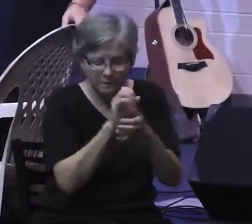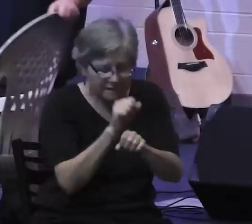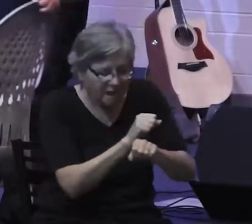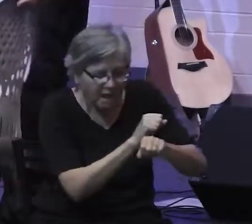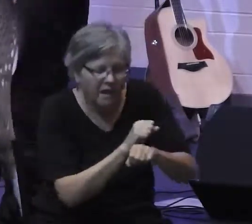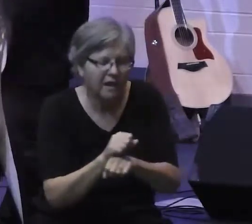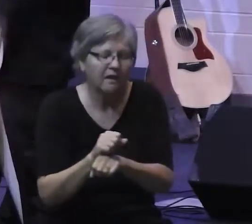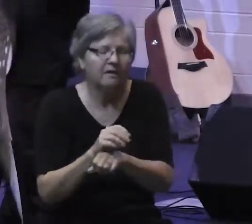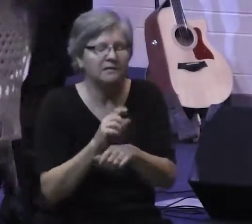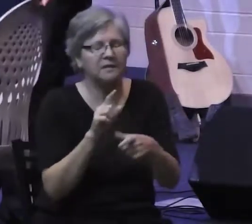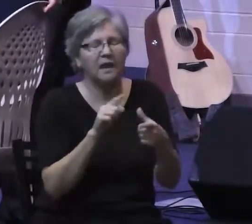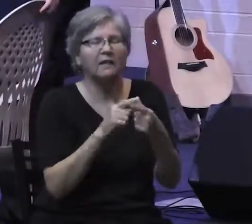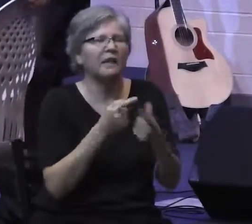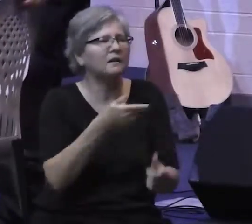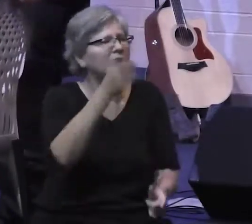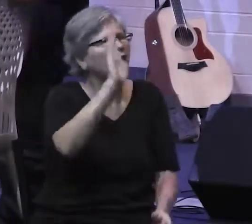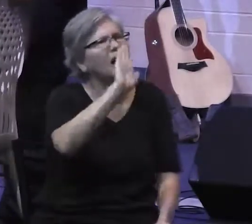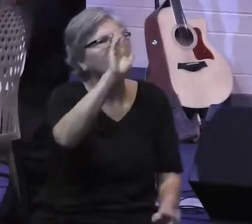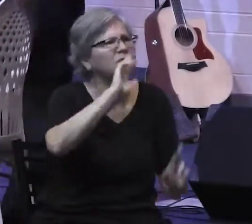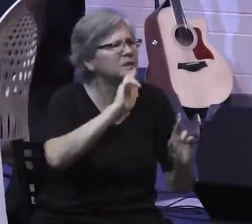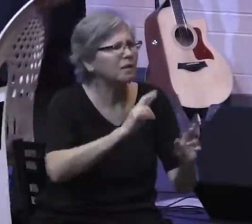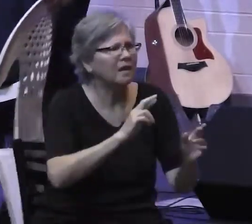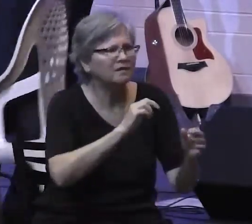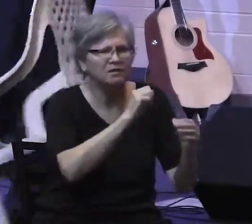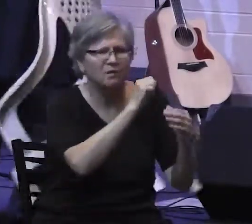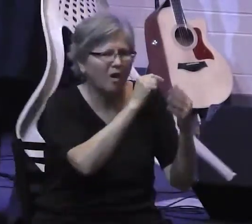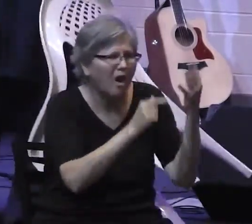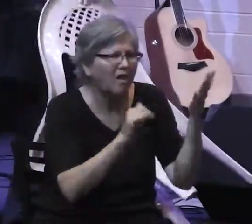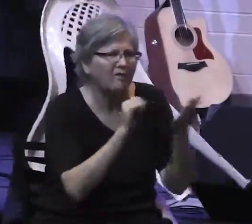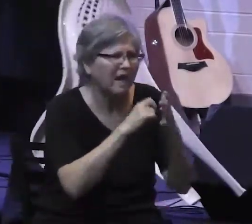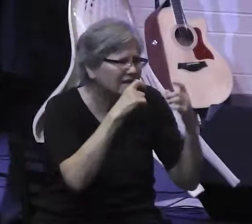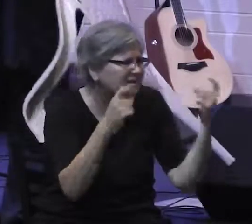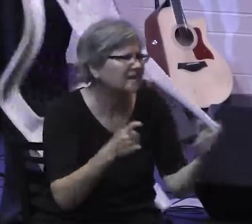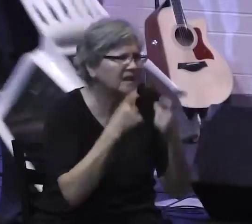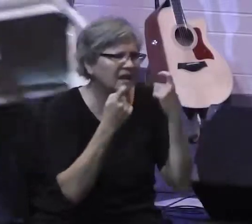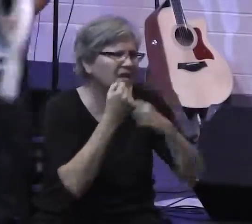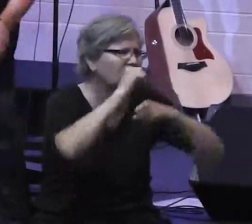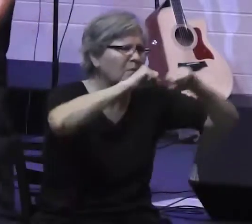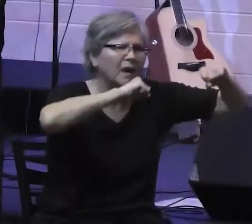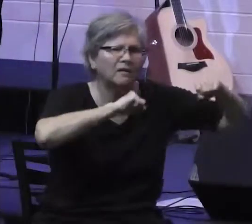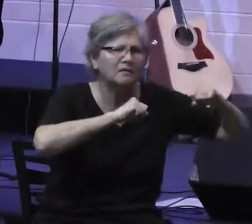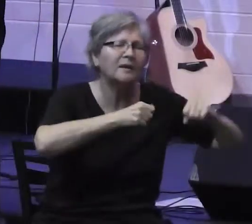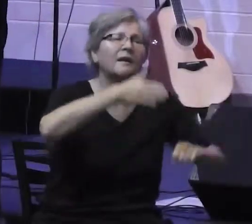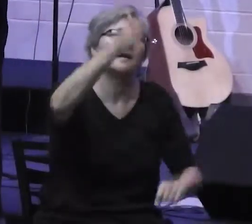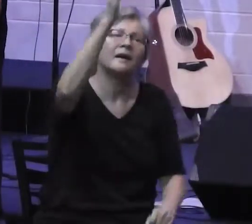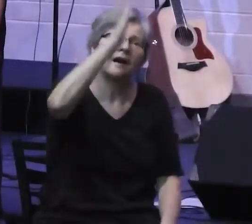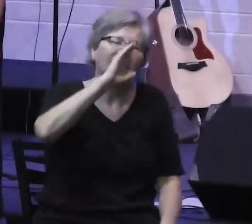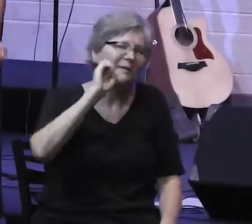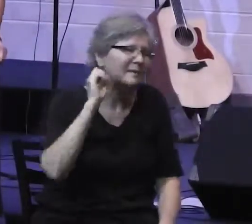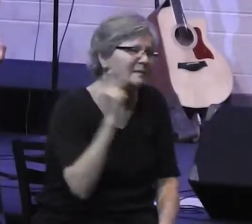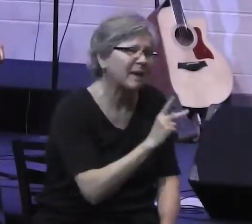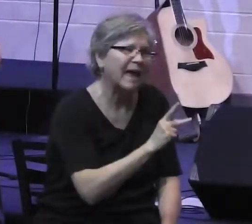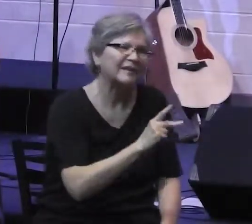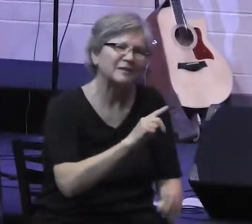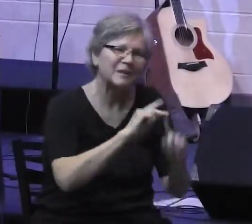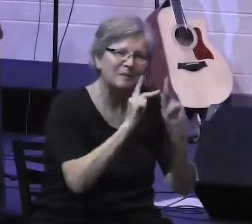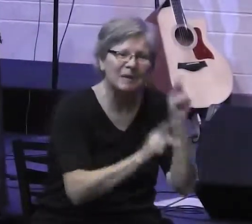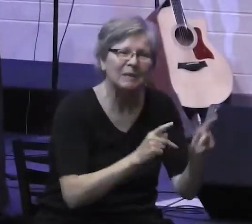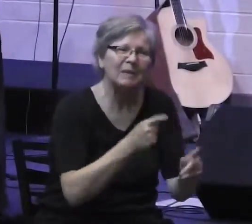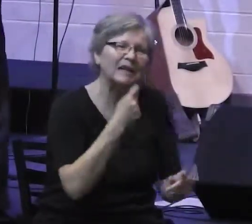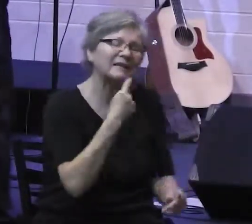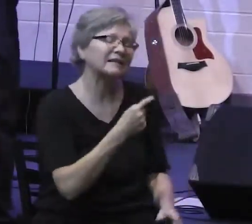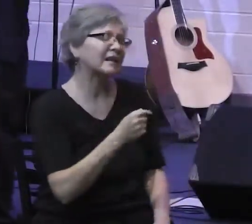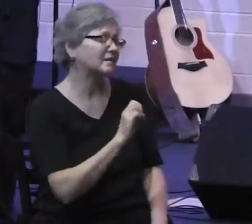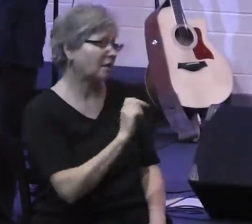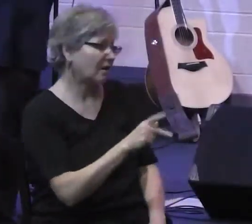off into captivity. And what's God's response to all of that? The book of Isaiah tells us, he comes back to his people and says, I